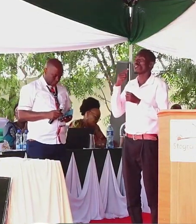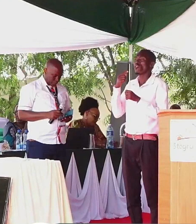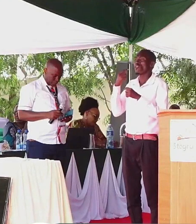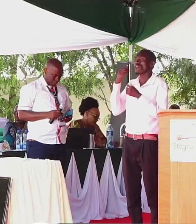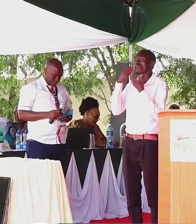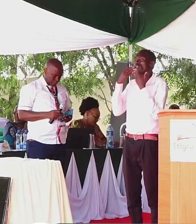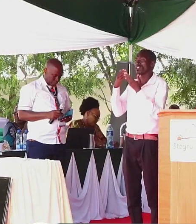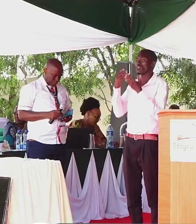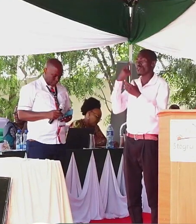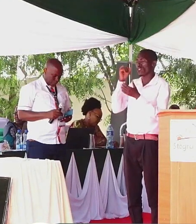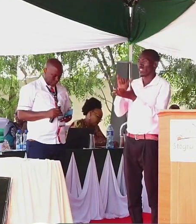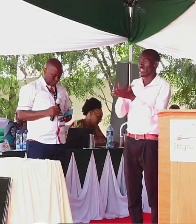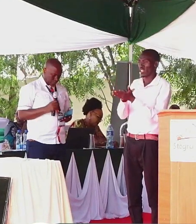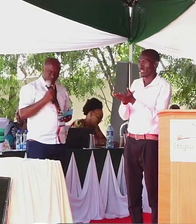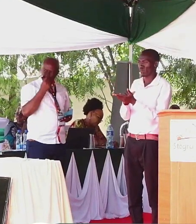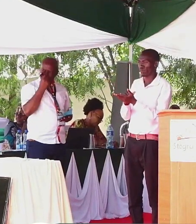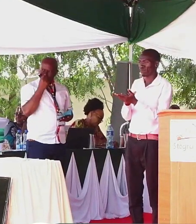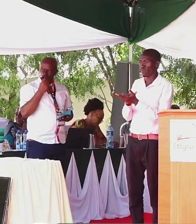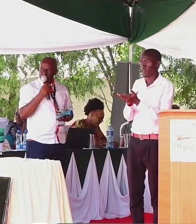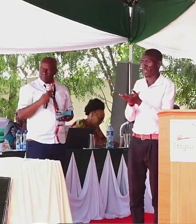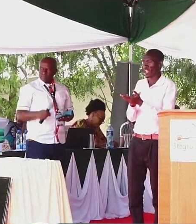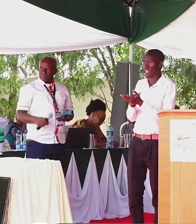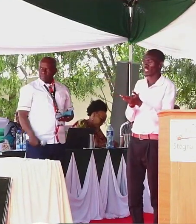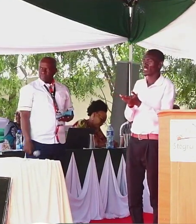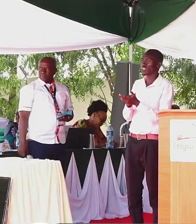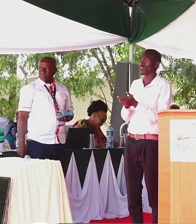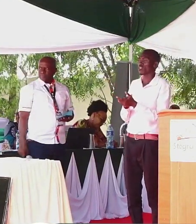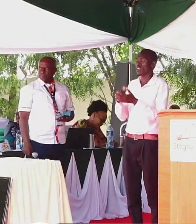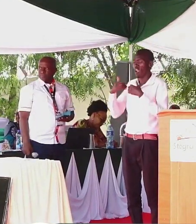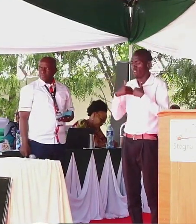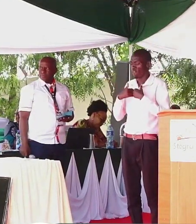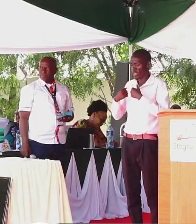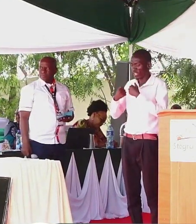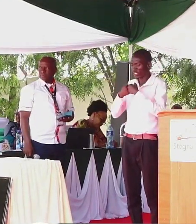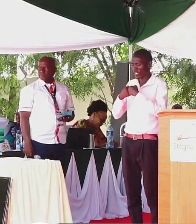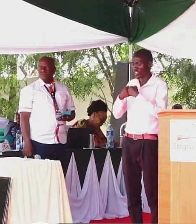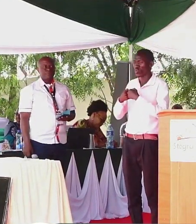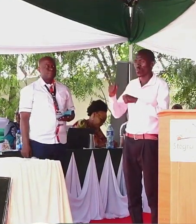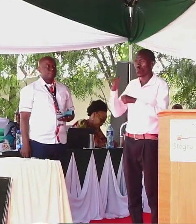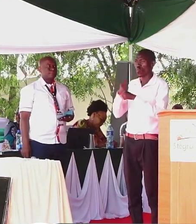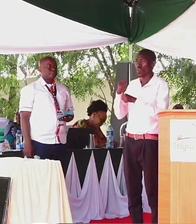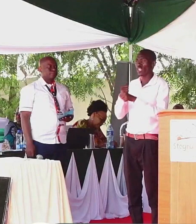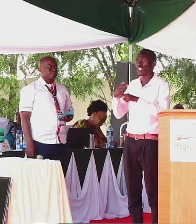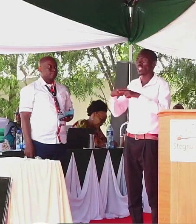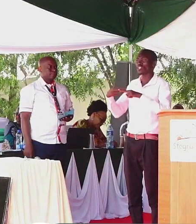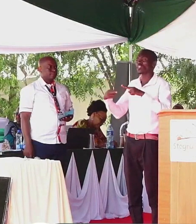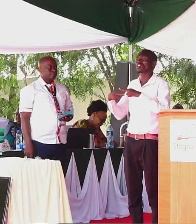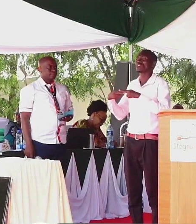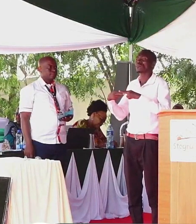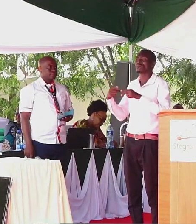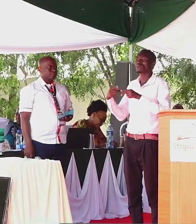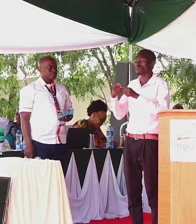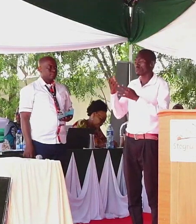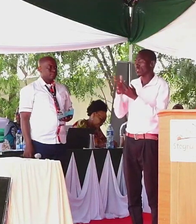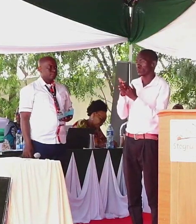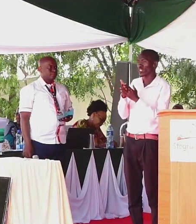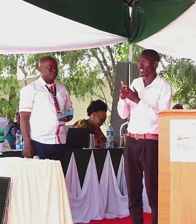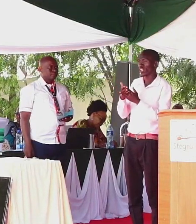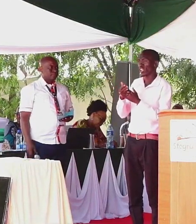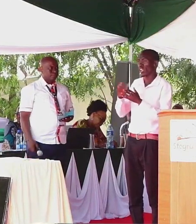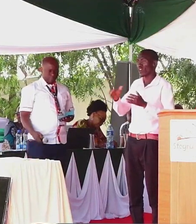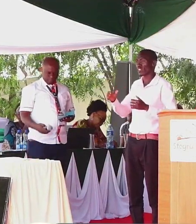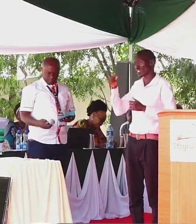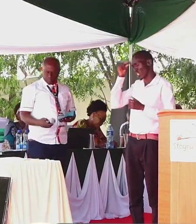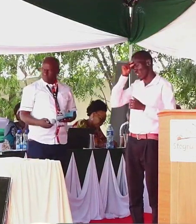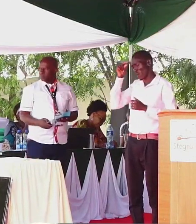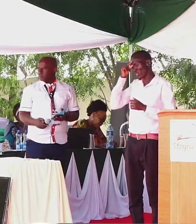then we are having a challenge on working relations between the county government, the